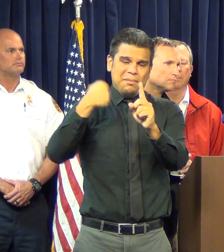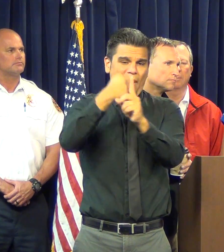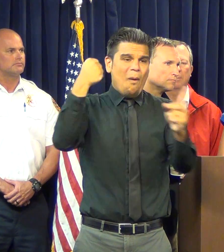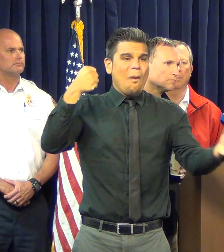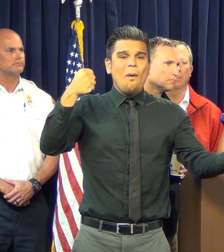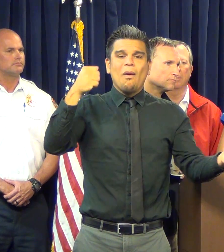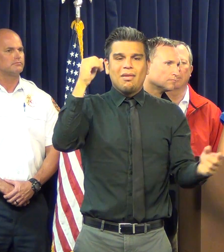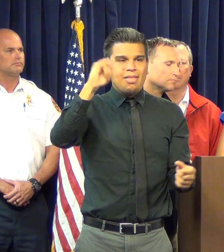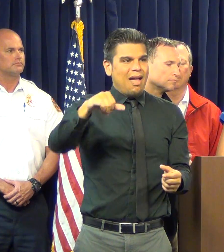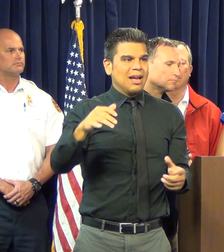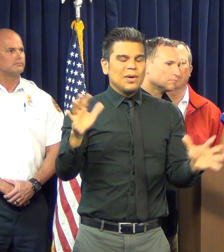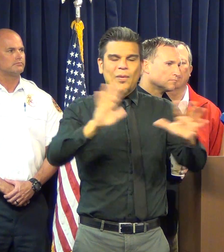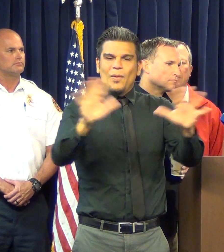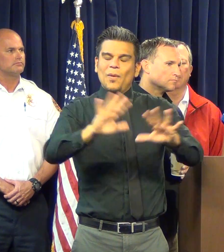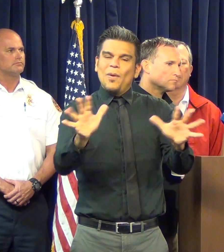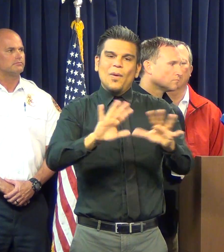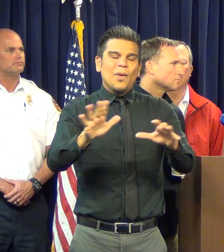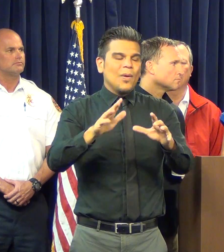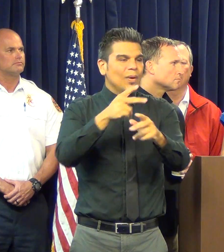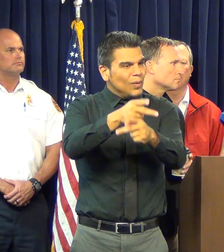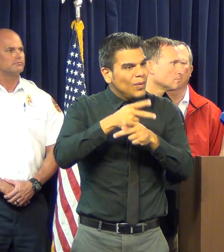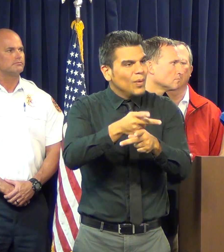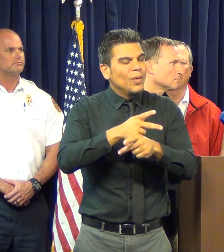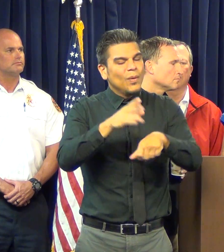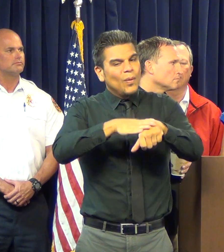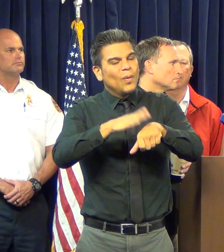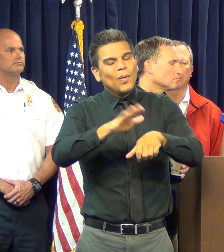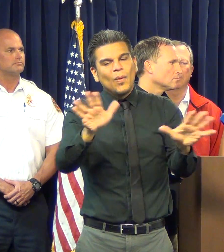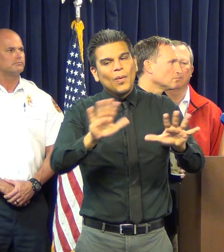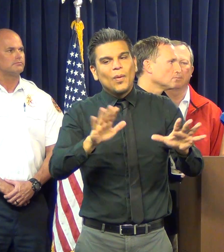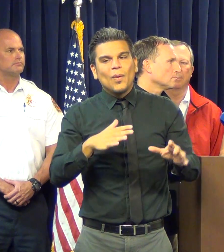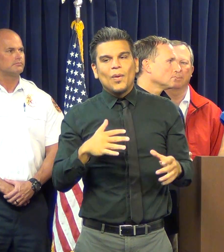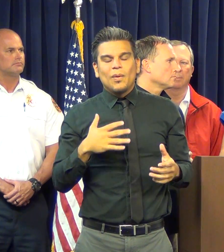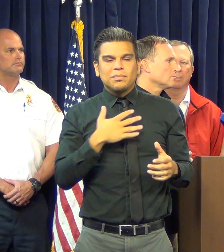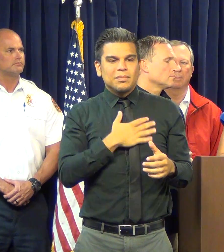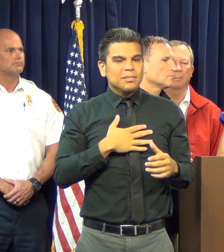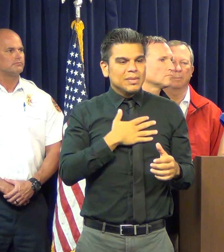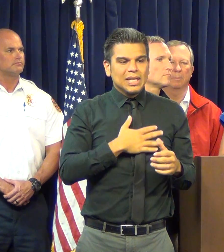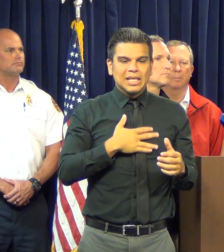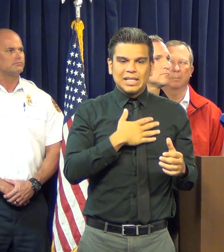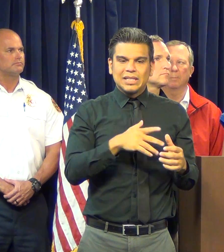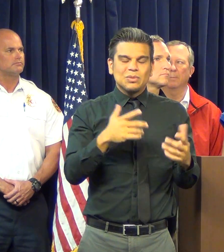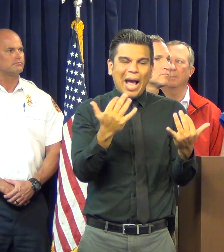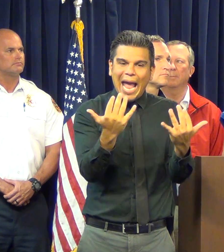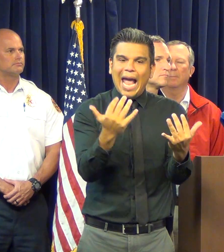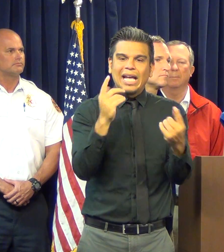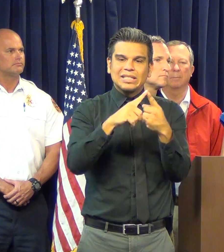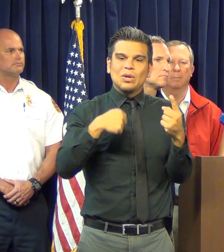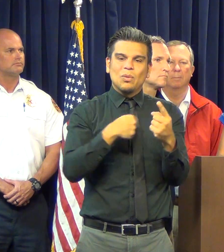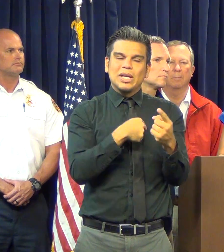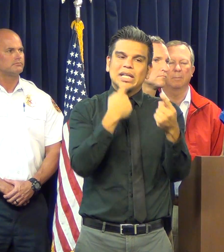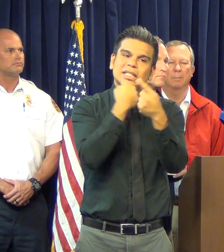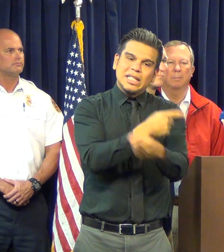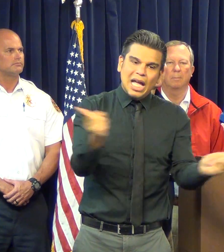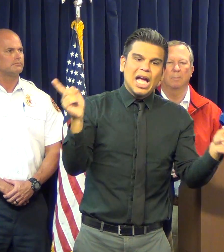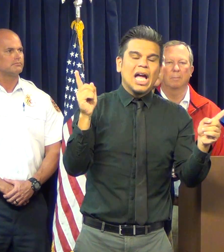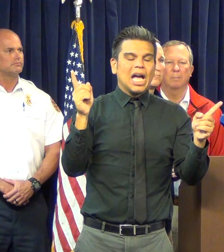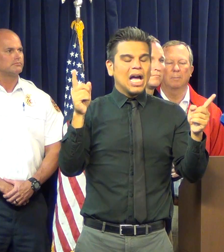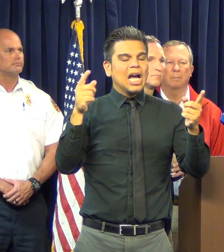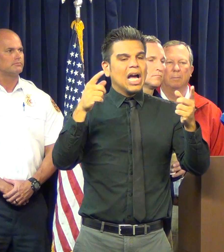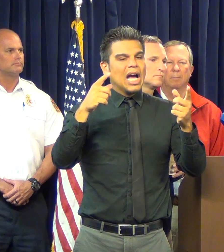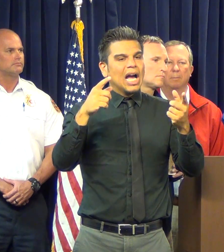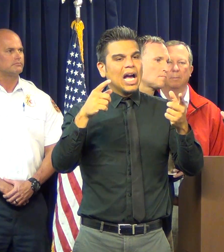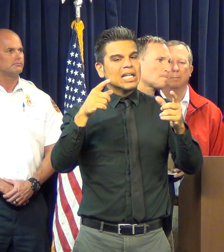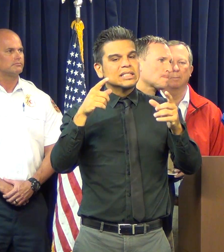weaker magnitude. So, in terms of what folks are going to see, they're going to see a progressive increase in winds and a progressive buildup in